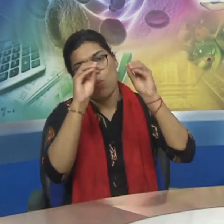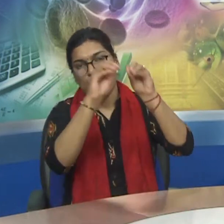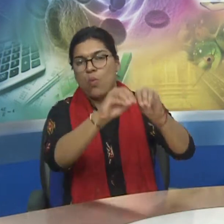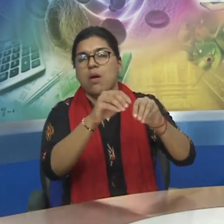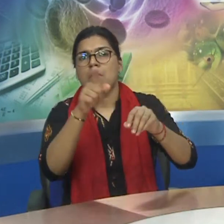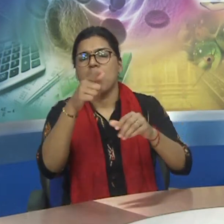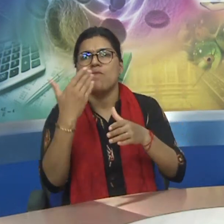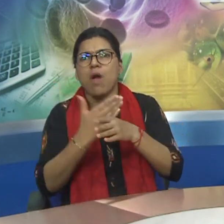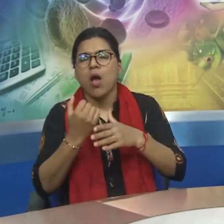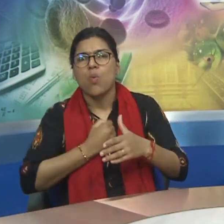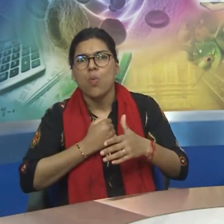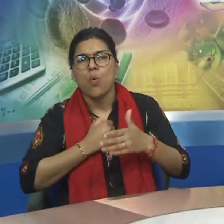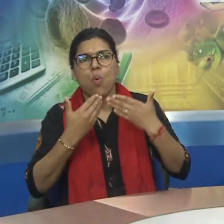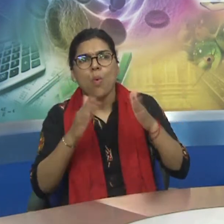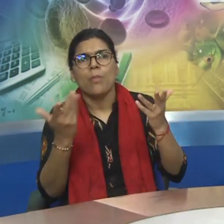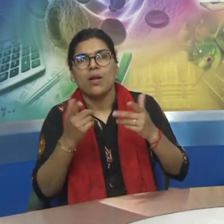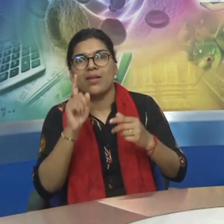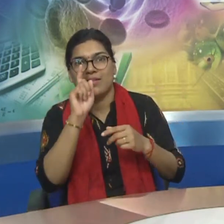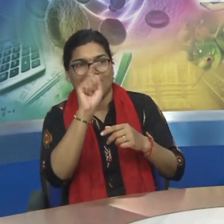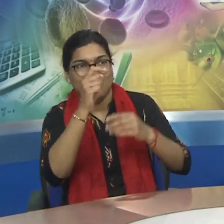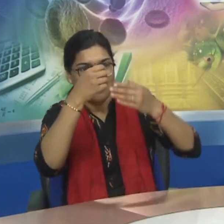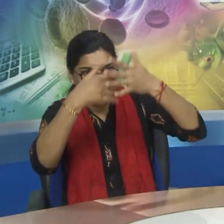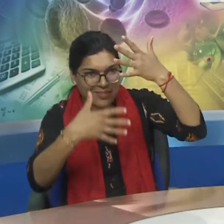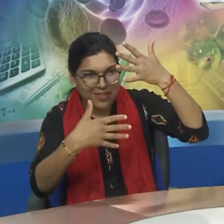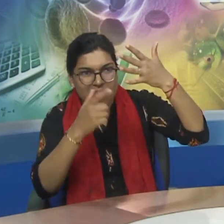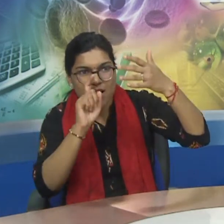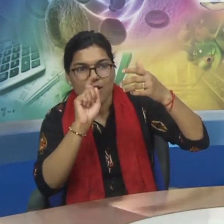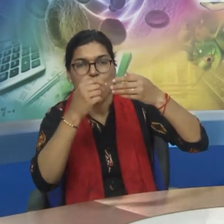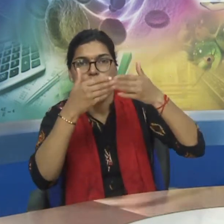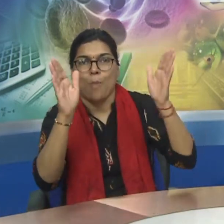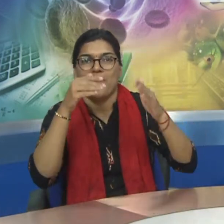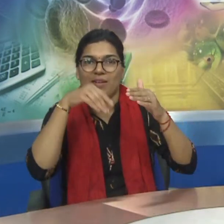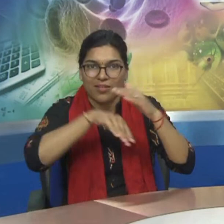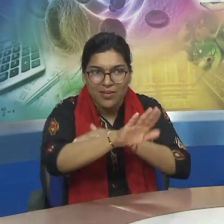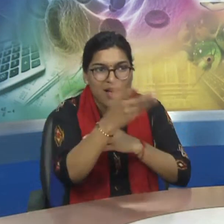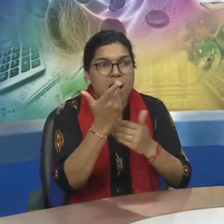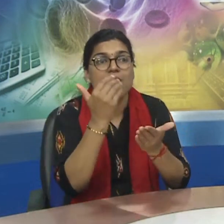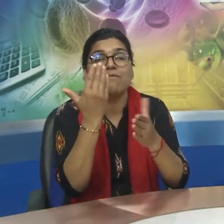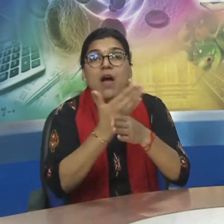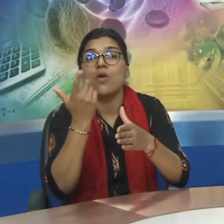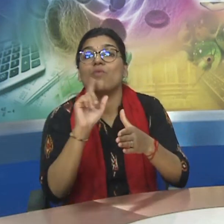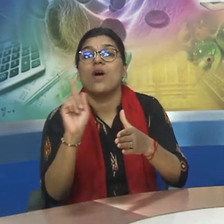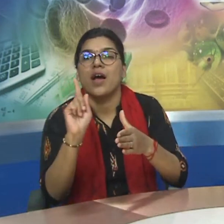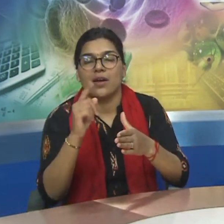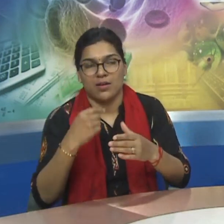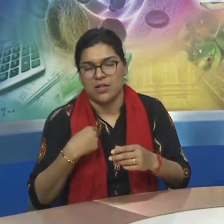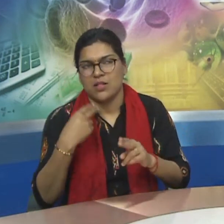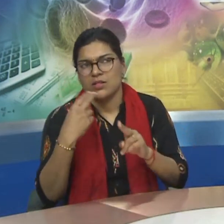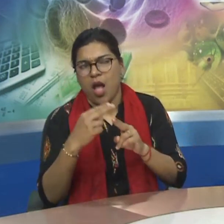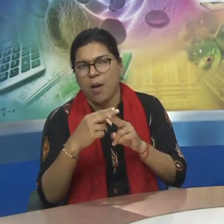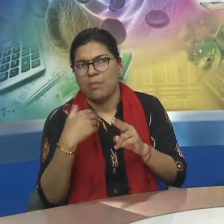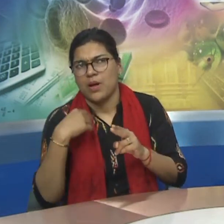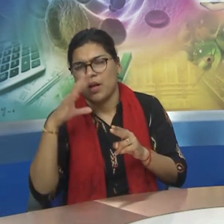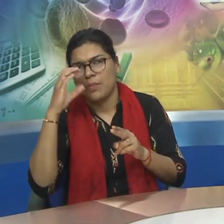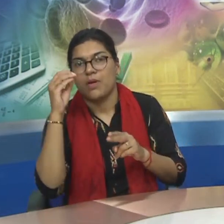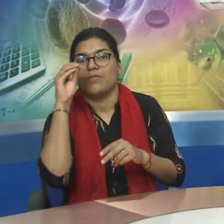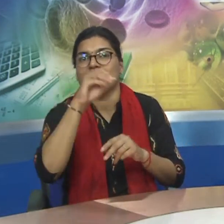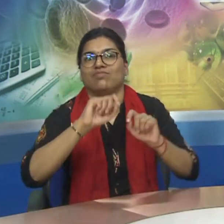also explain you. For example, if you have opened any file and you want to reach to any